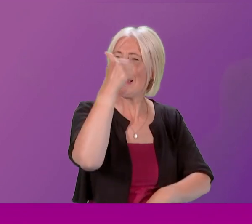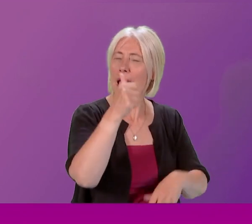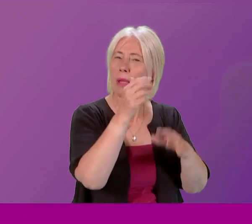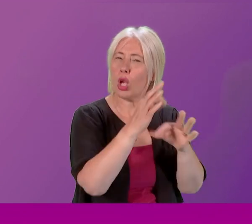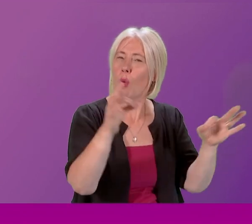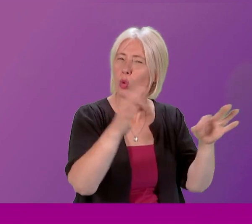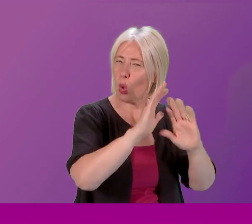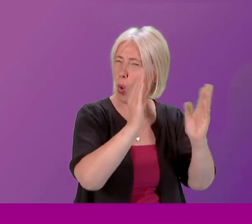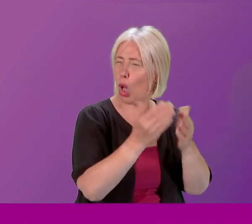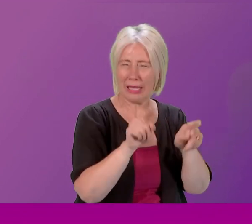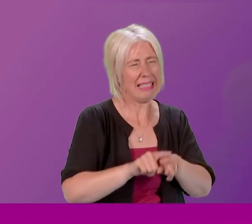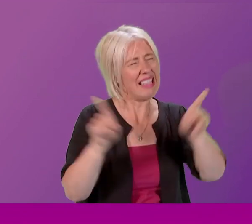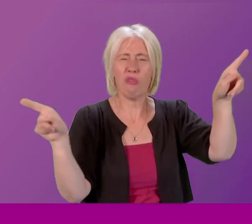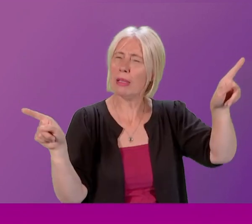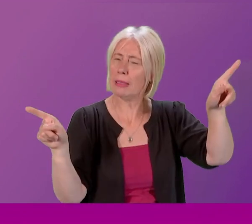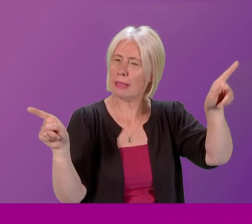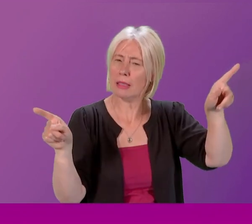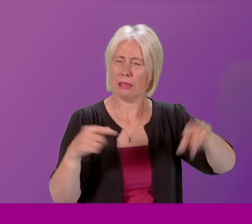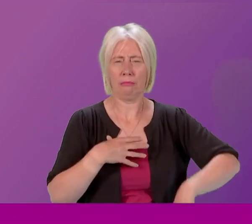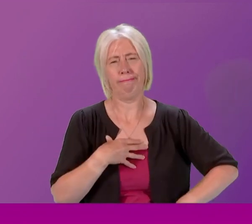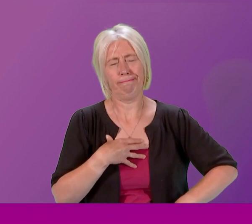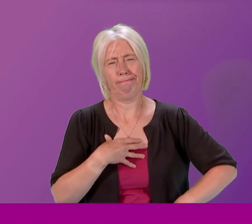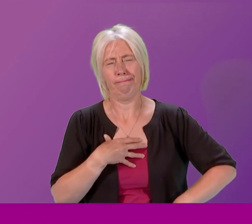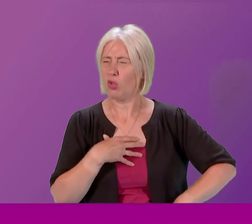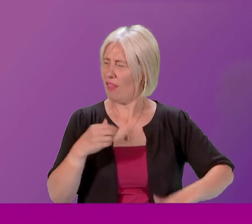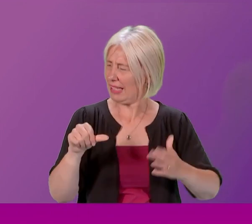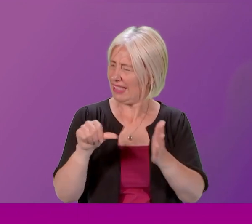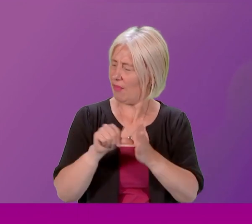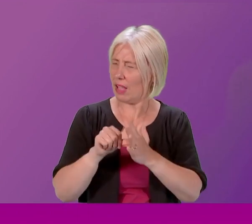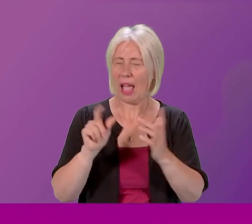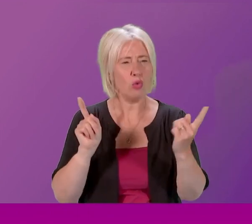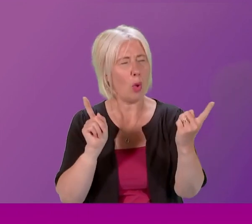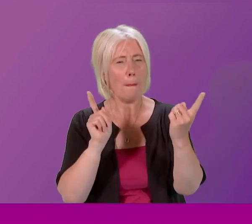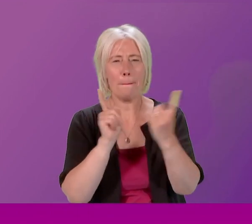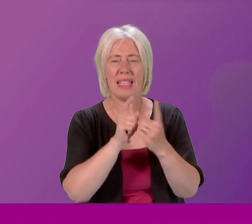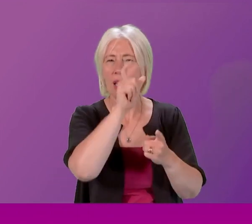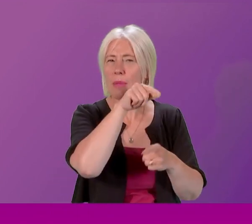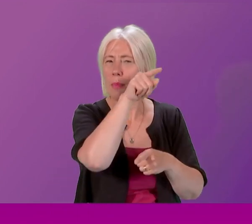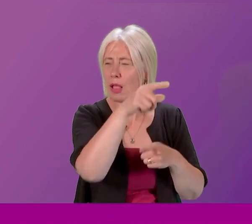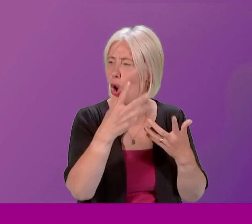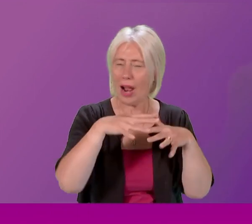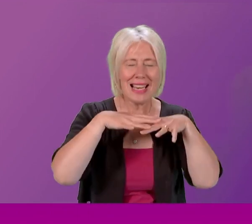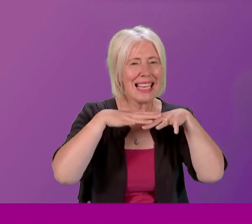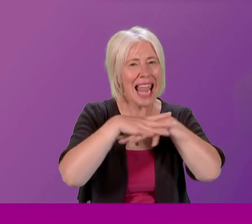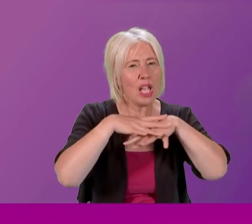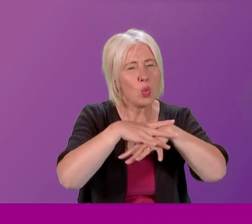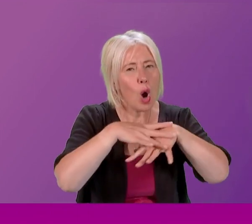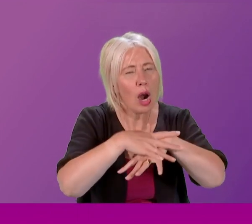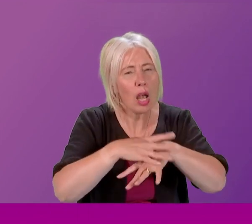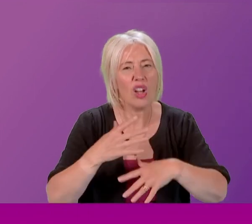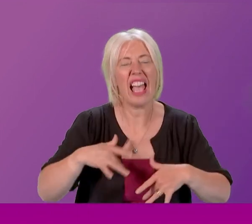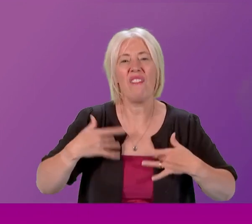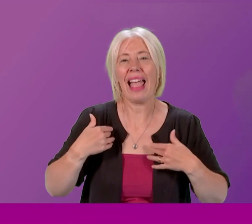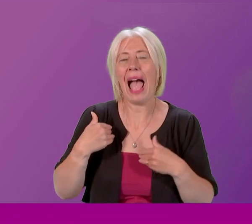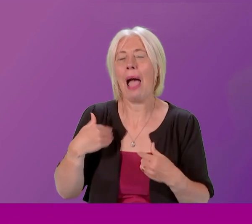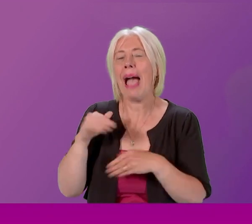world. And therefore, I find it very difficult to meet people or to understand where to network from someone who's coming from